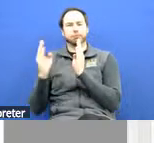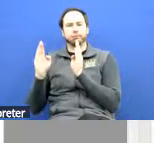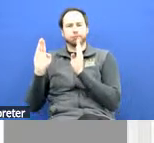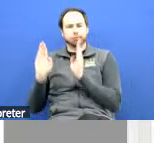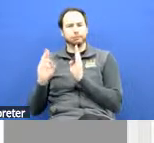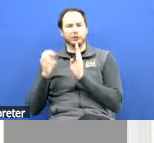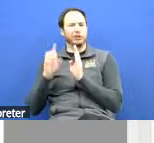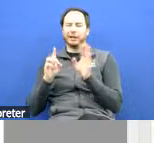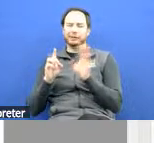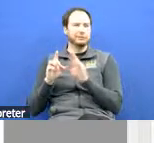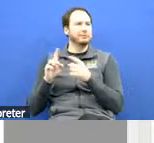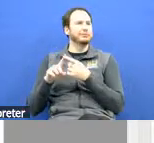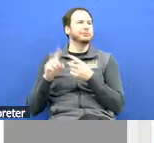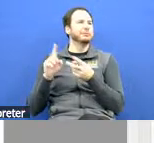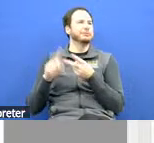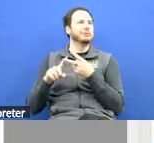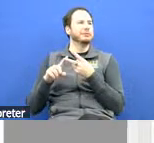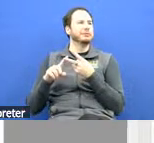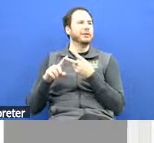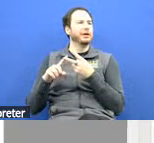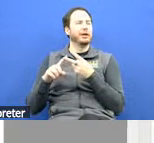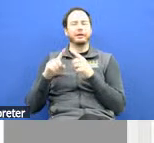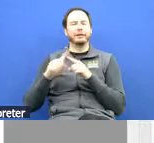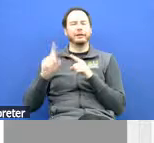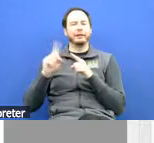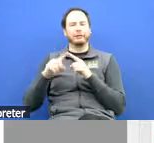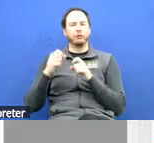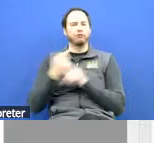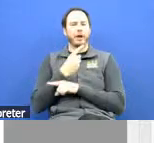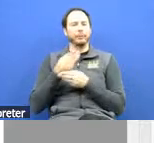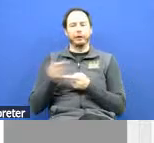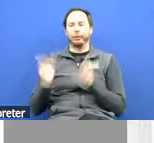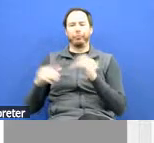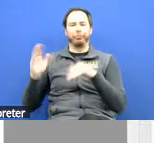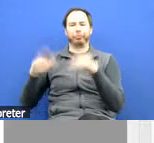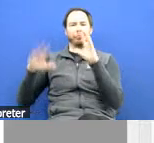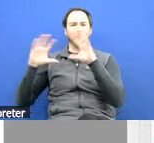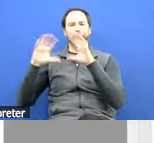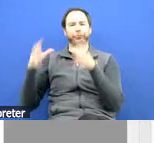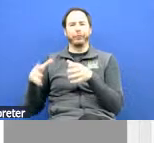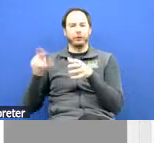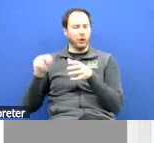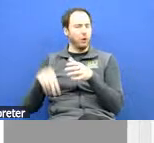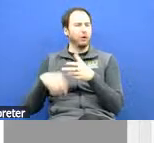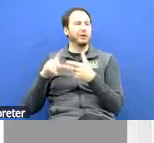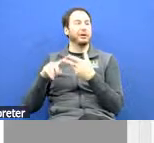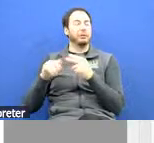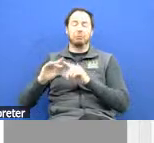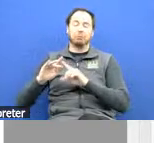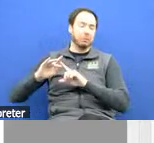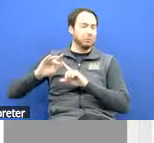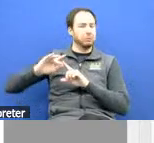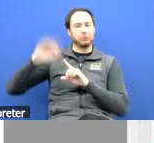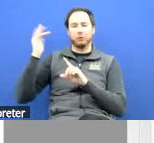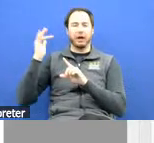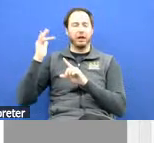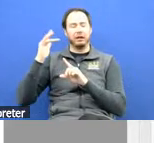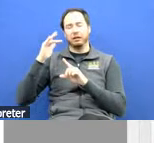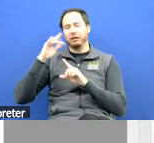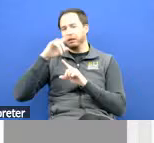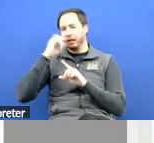shed. The next one is one that's cobbled together from different materials. And then the last one is just brightly garish